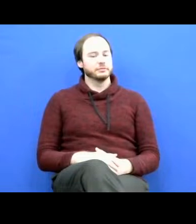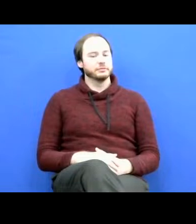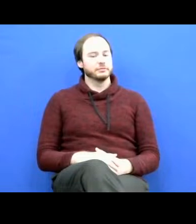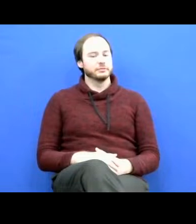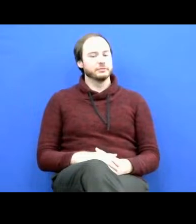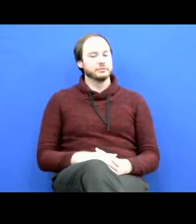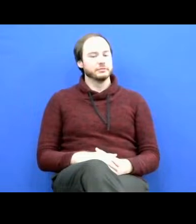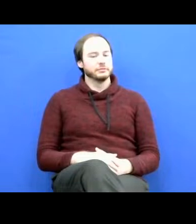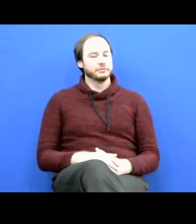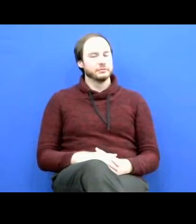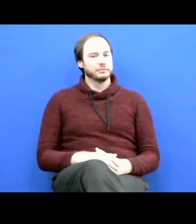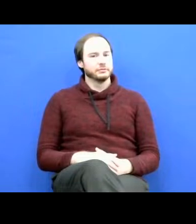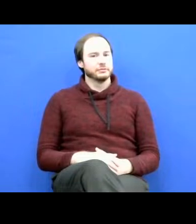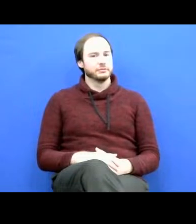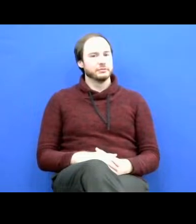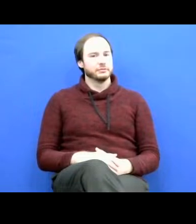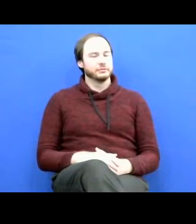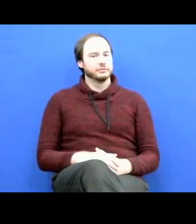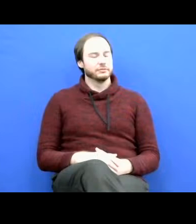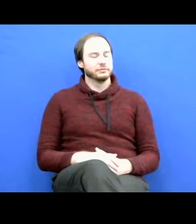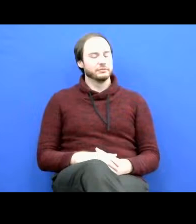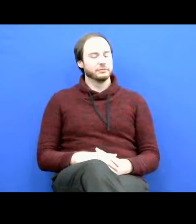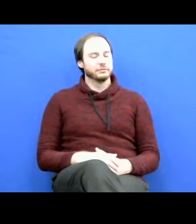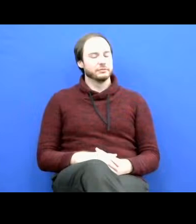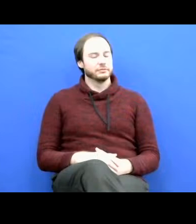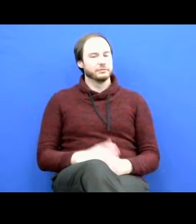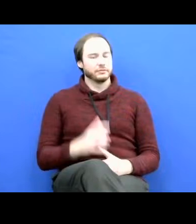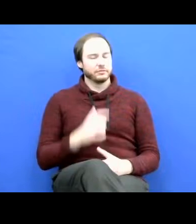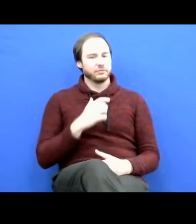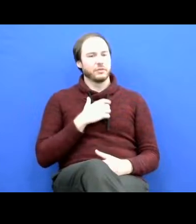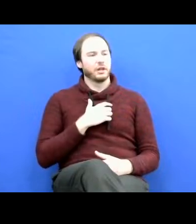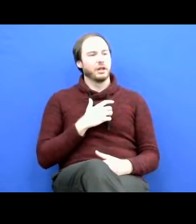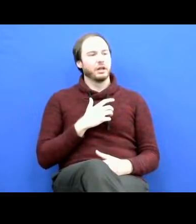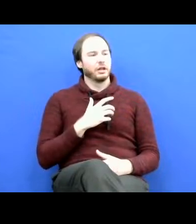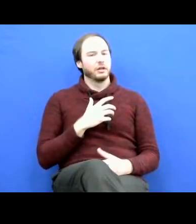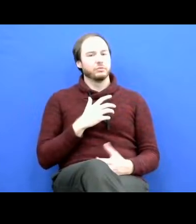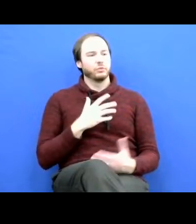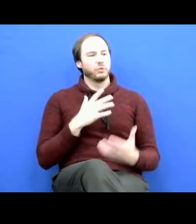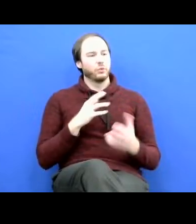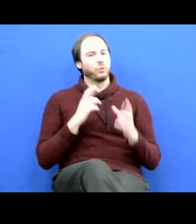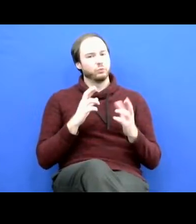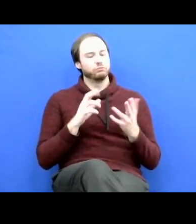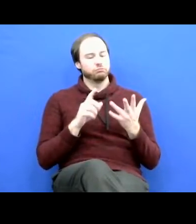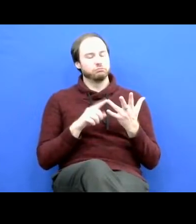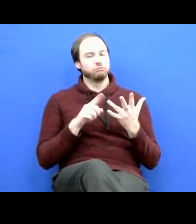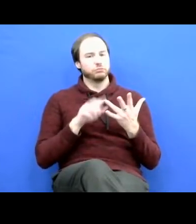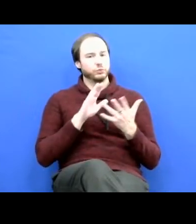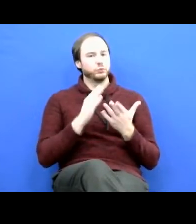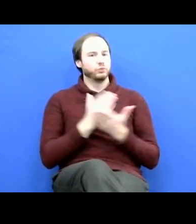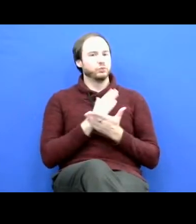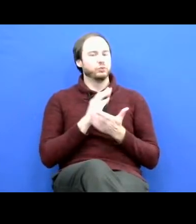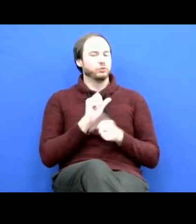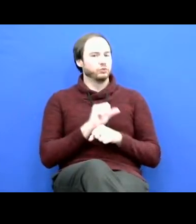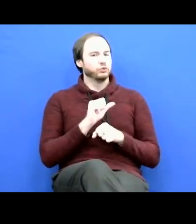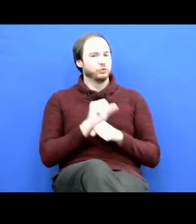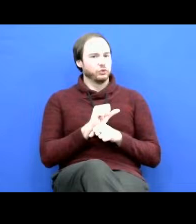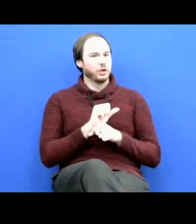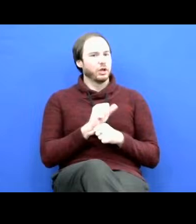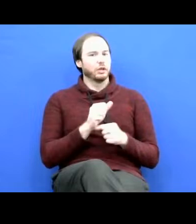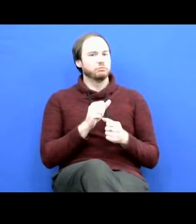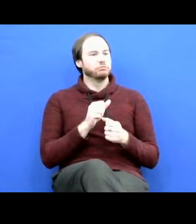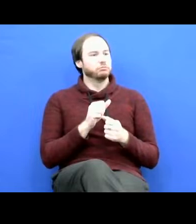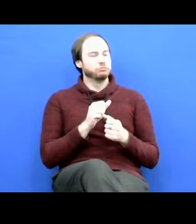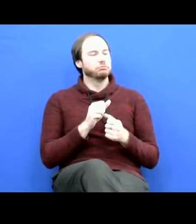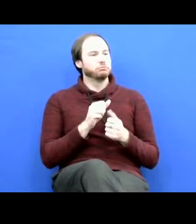is Councilwoman Safranik her day job, and wish her well on her new